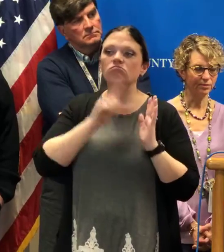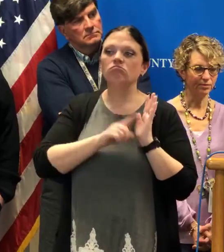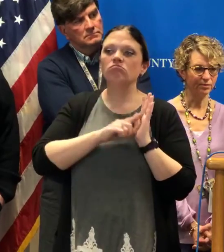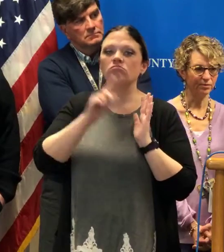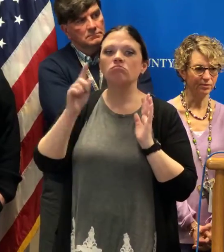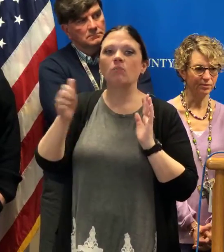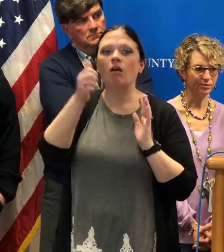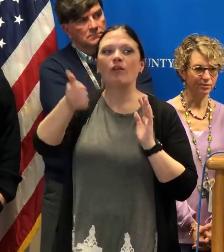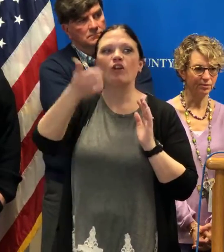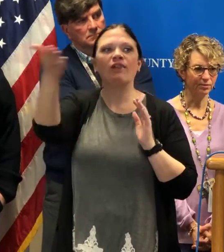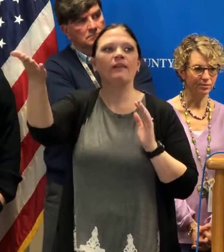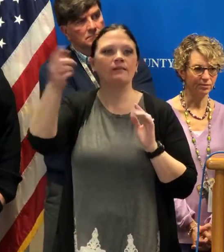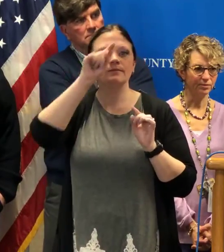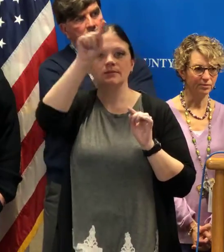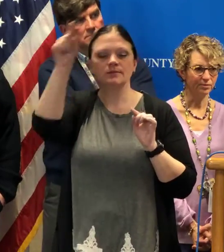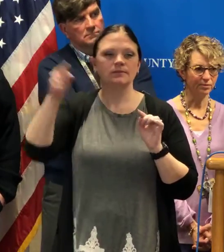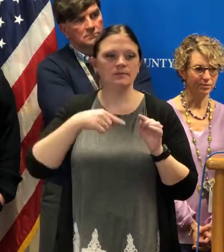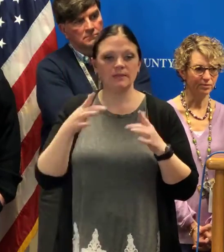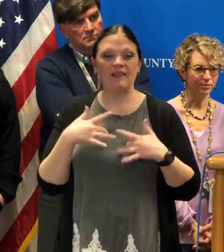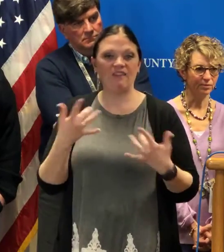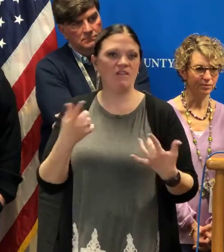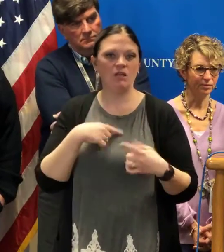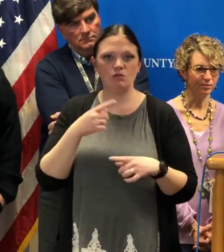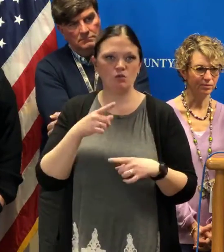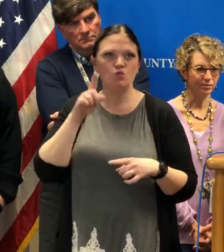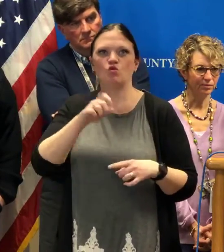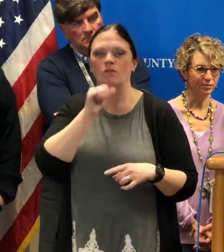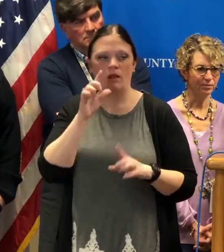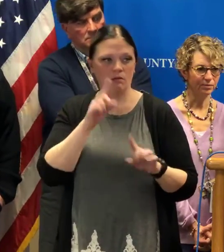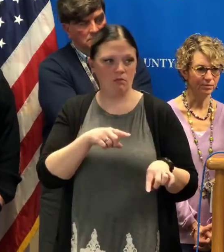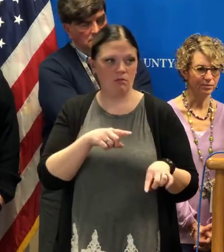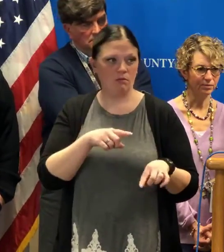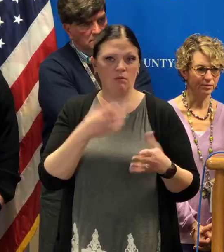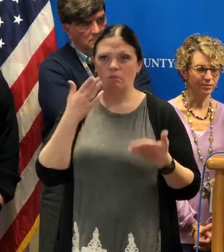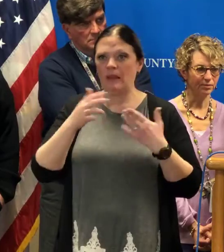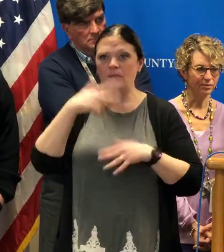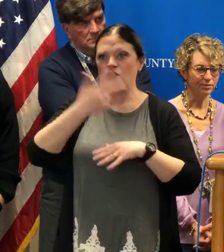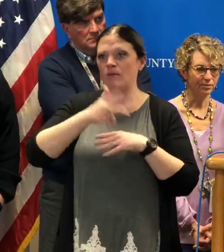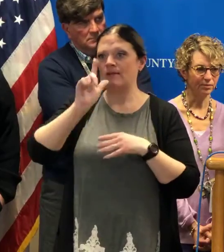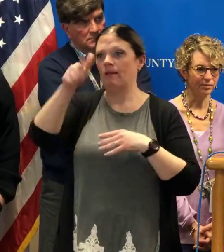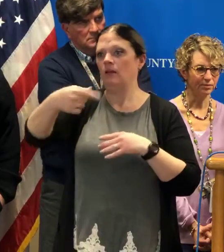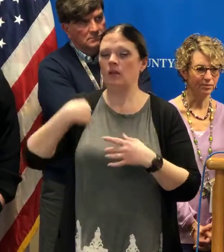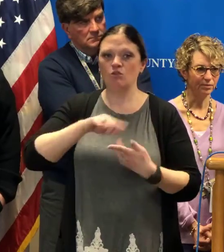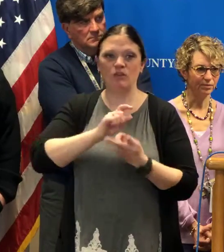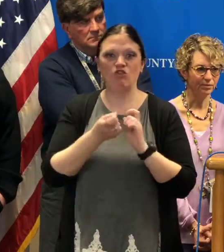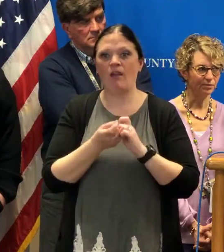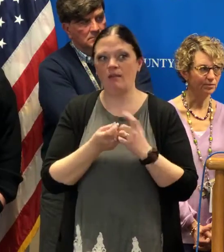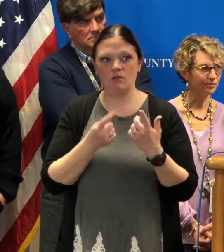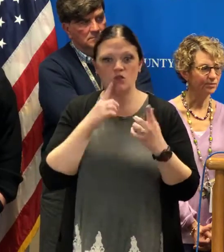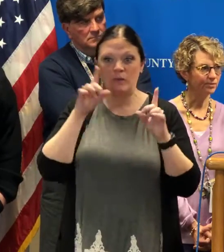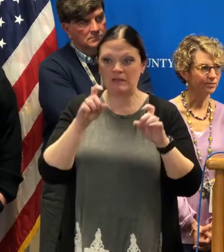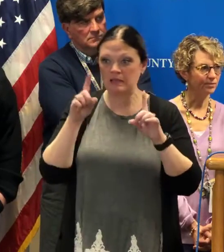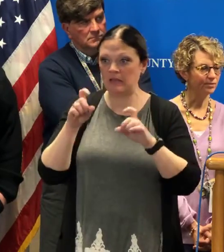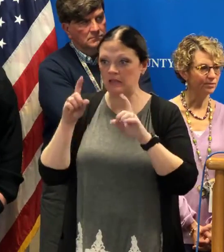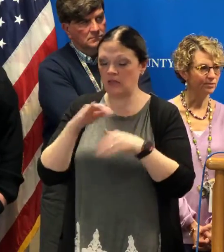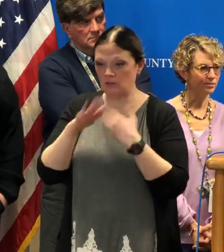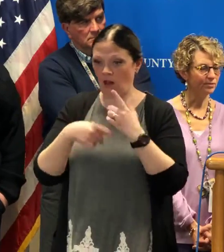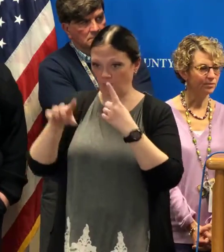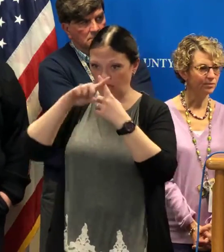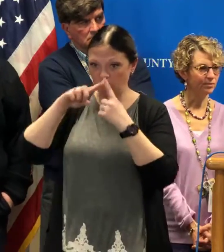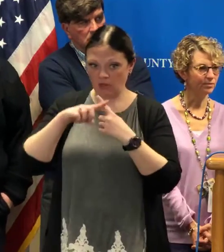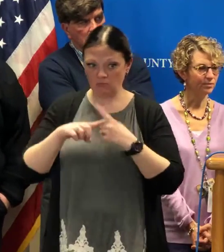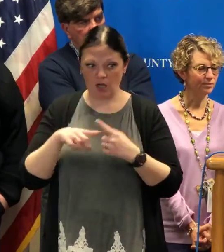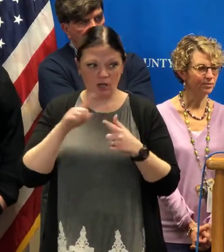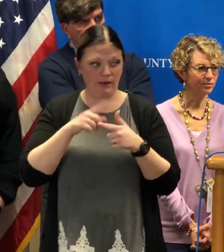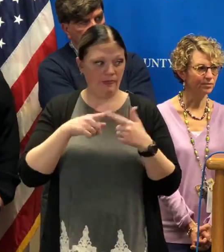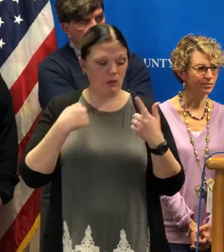type of events that you should not attend? We could be changing that 3 days from now. If all of a sudden we do tests and every single one of the tests came back positive, and